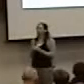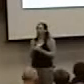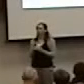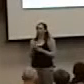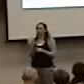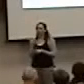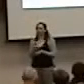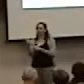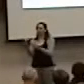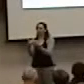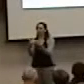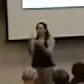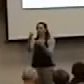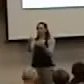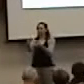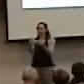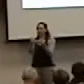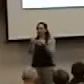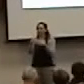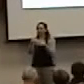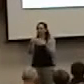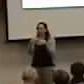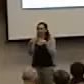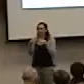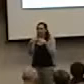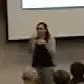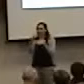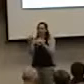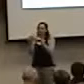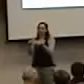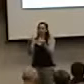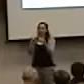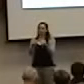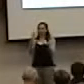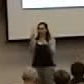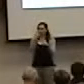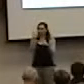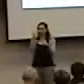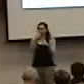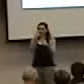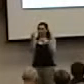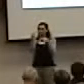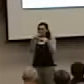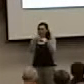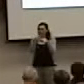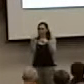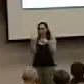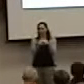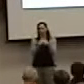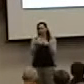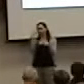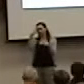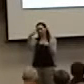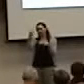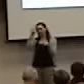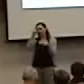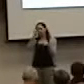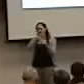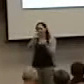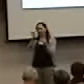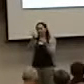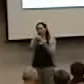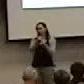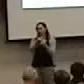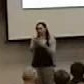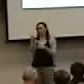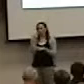But we each need help in leadership for a number of reasons. We often misunderstand situations, and if you've